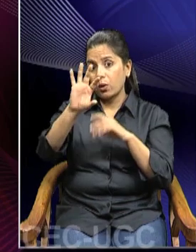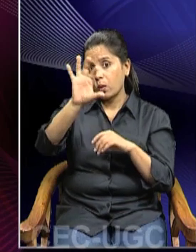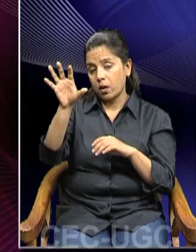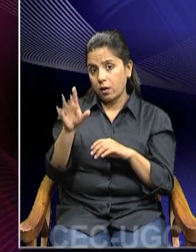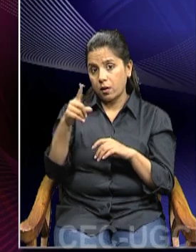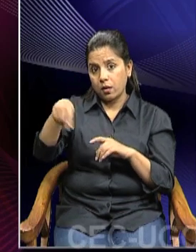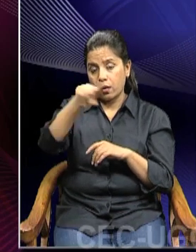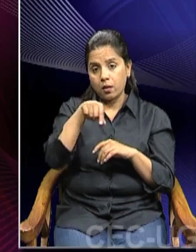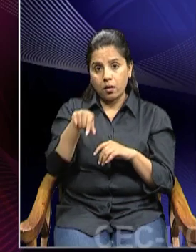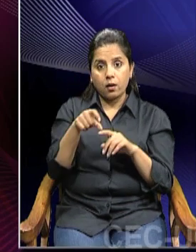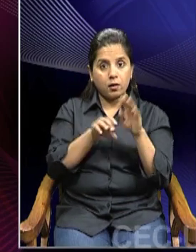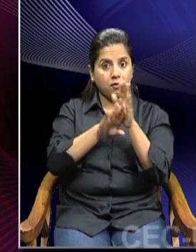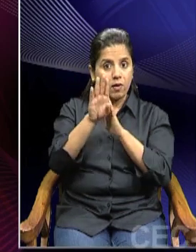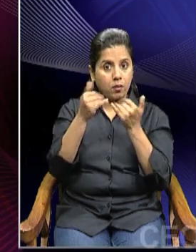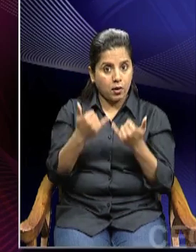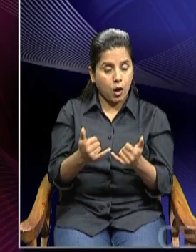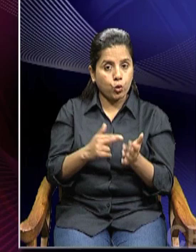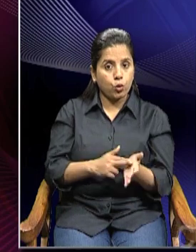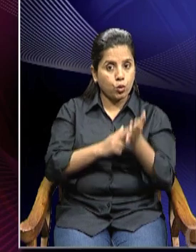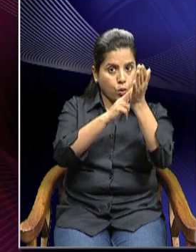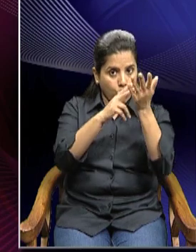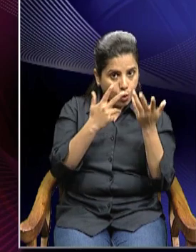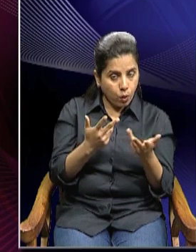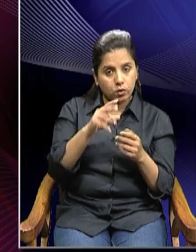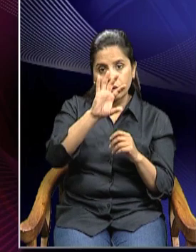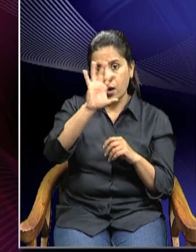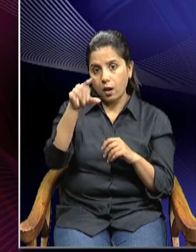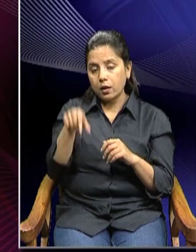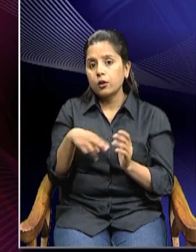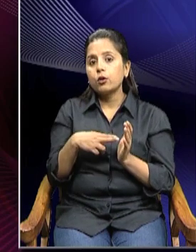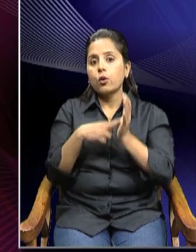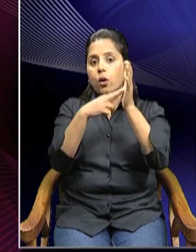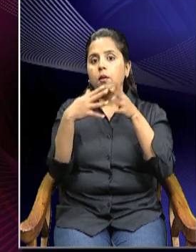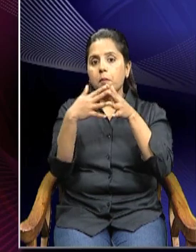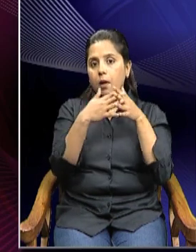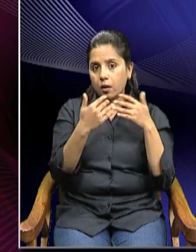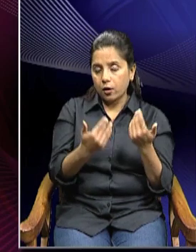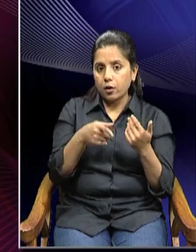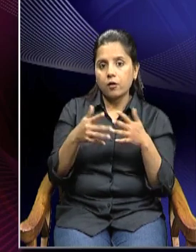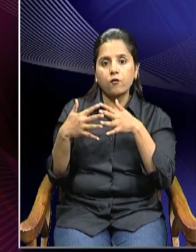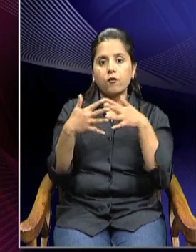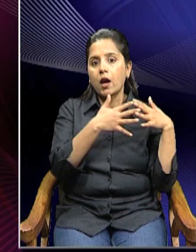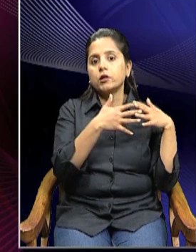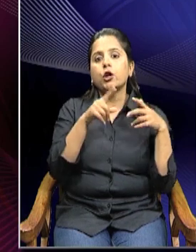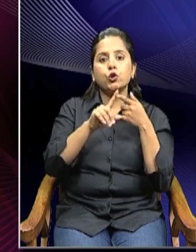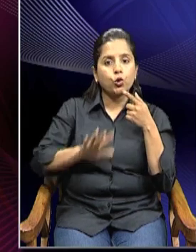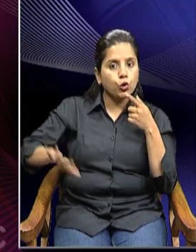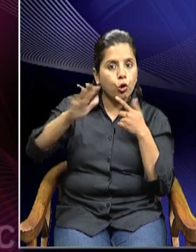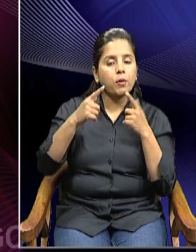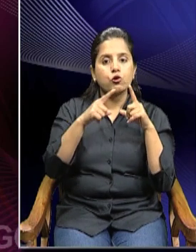are in the developed north, countries of North America, Western Europe or